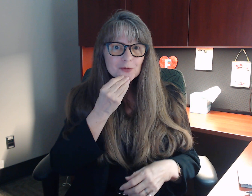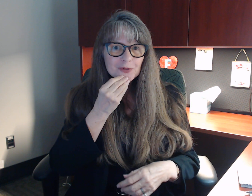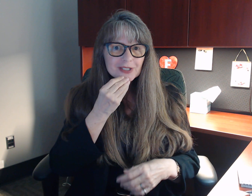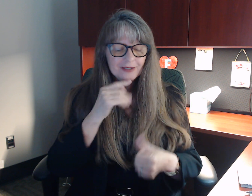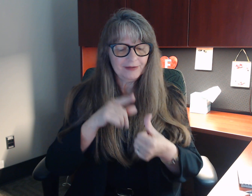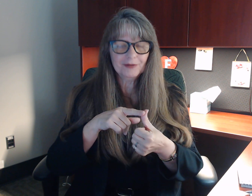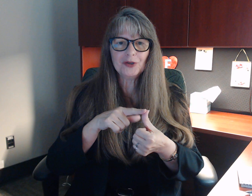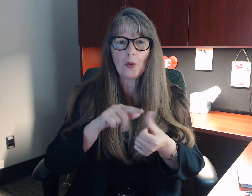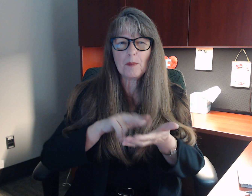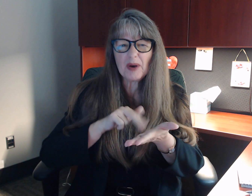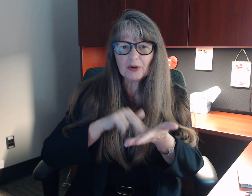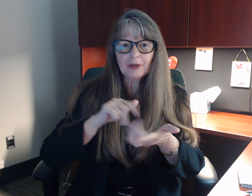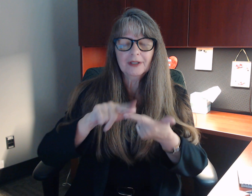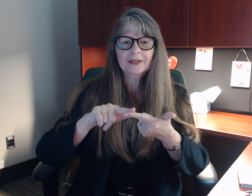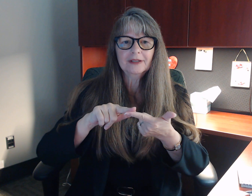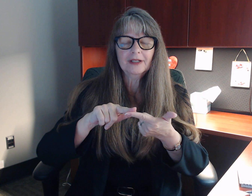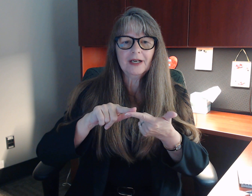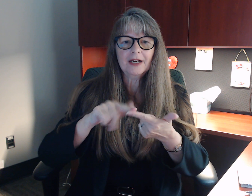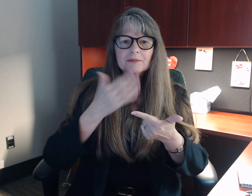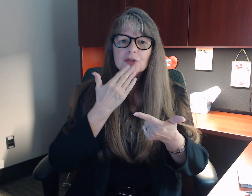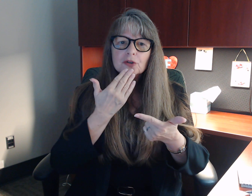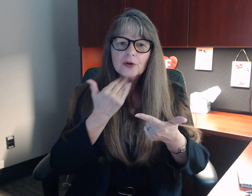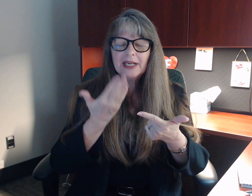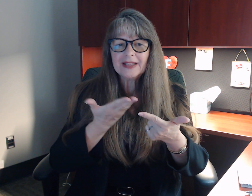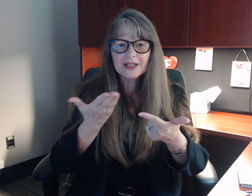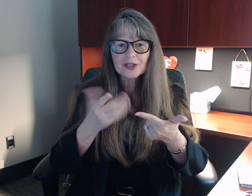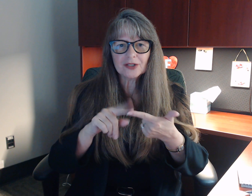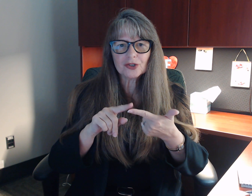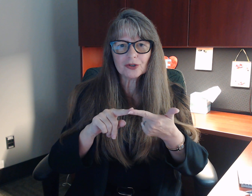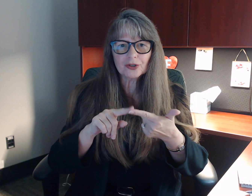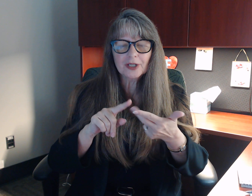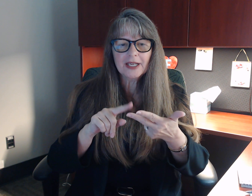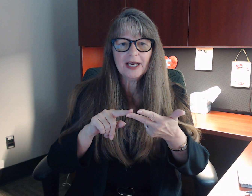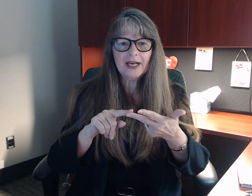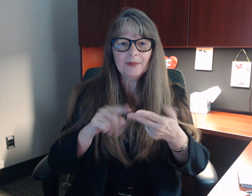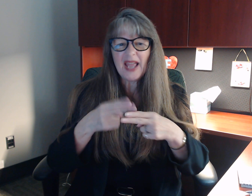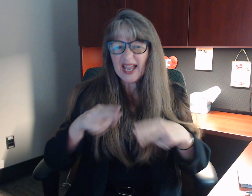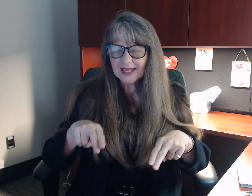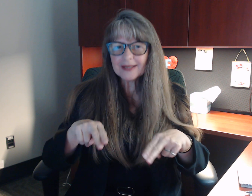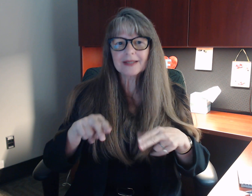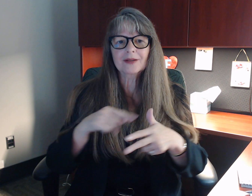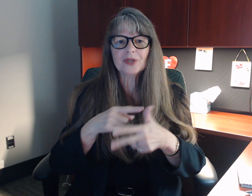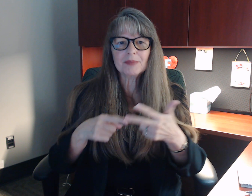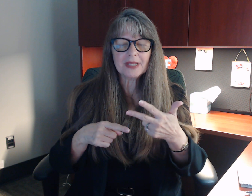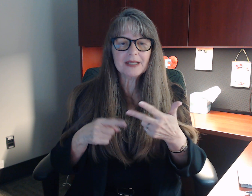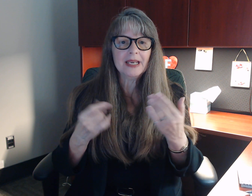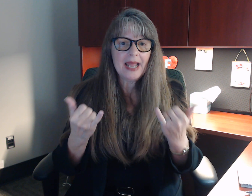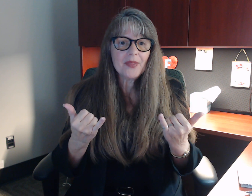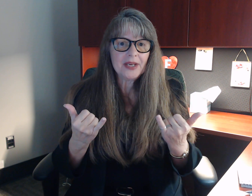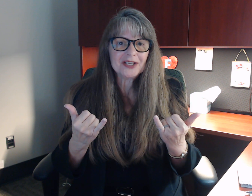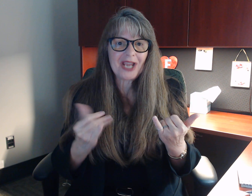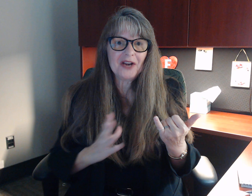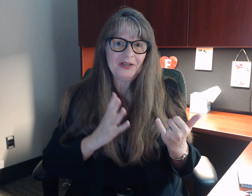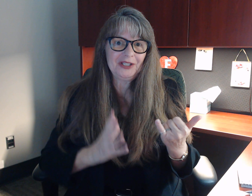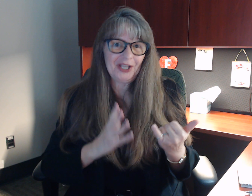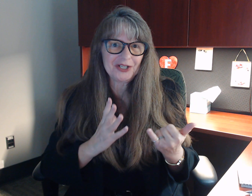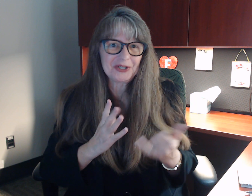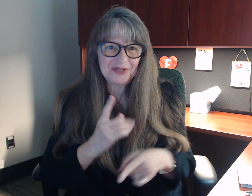foods, butter, sugar, anything that's got sugar, eggs, those type of things. And now that is kind of a luxury,